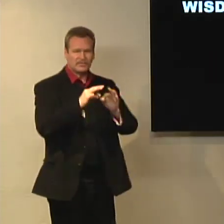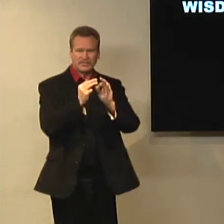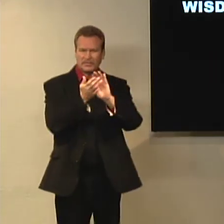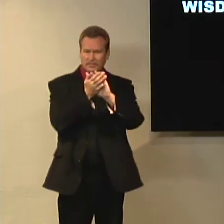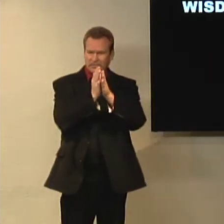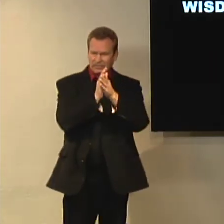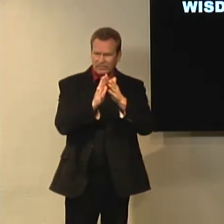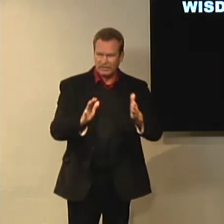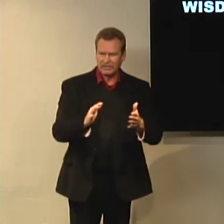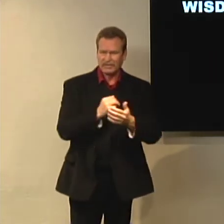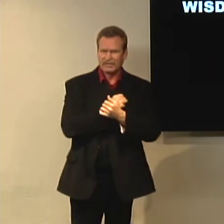It's peaceable,